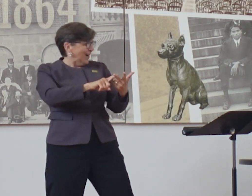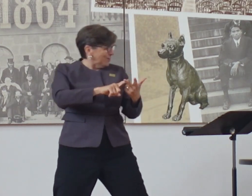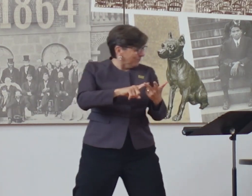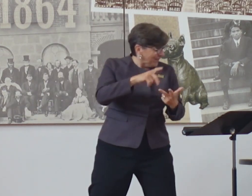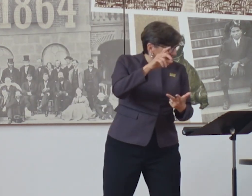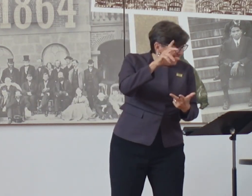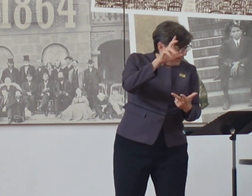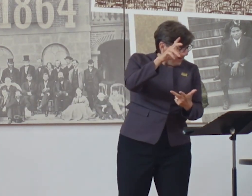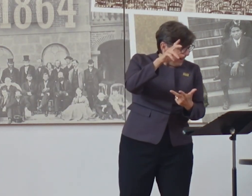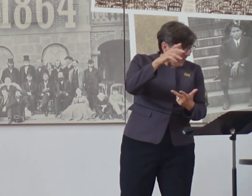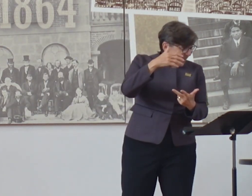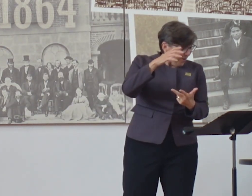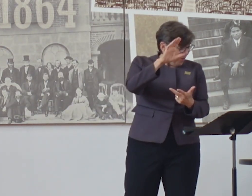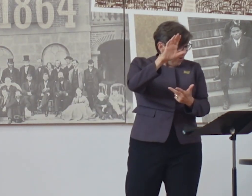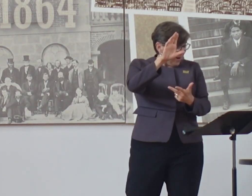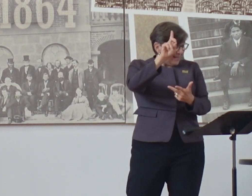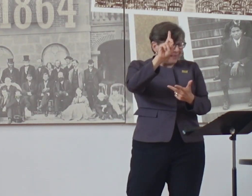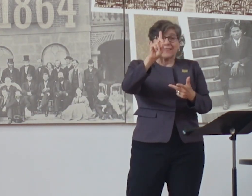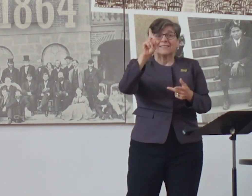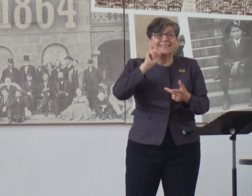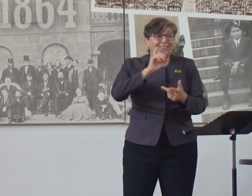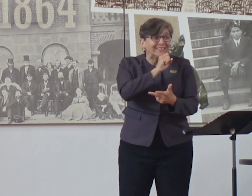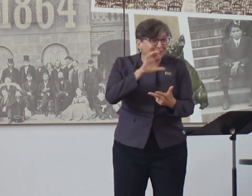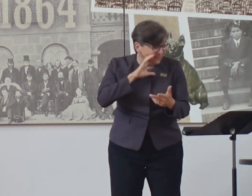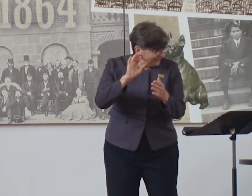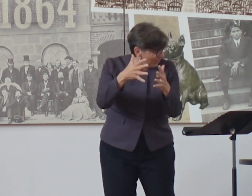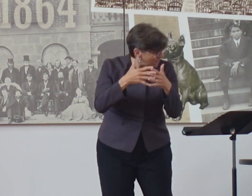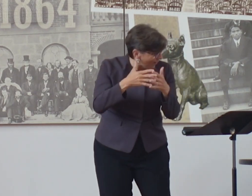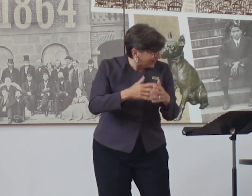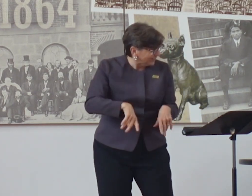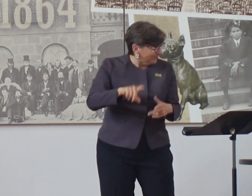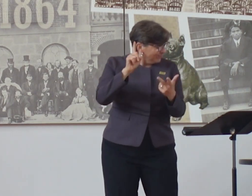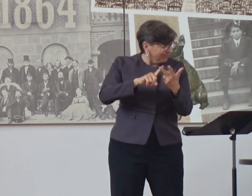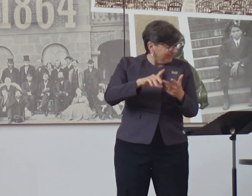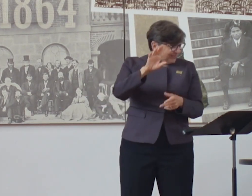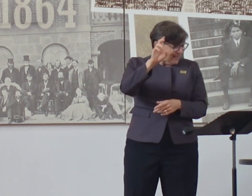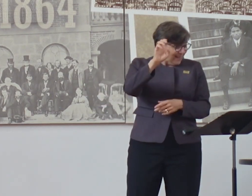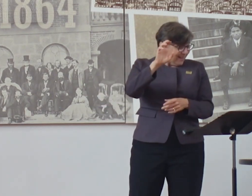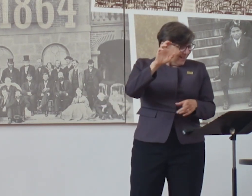GUAA, involved in things such as Nancy was, Deaf Citizens of America,